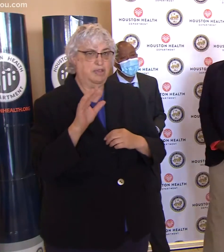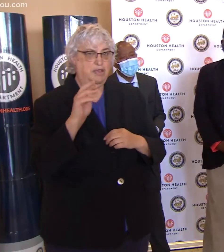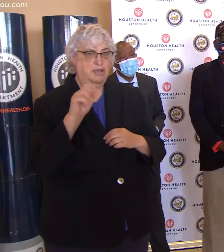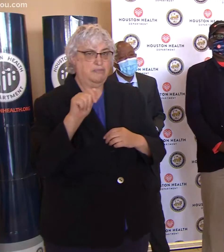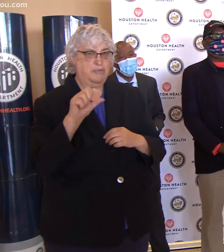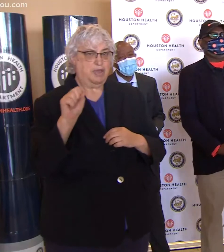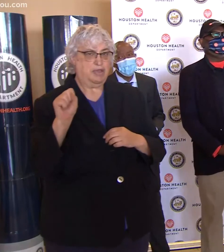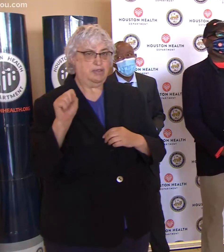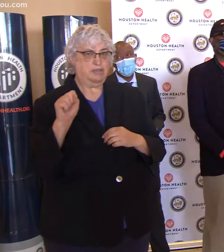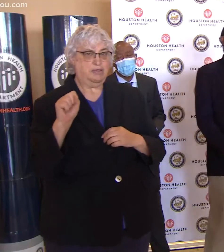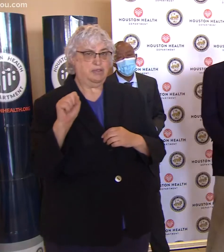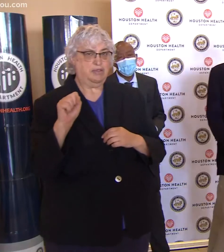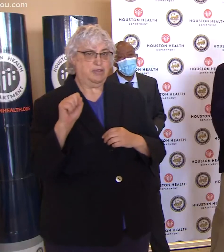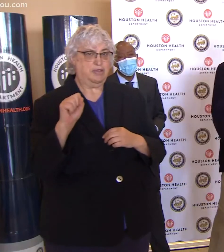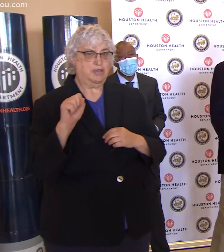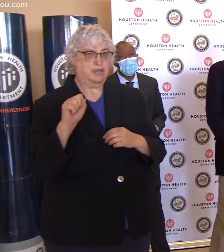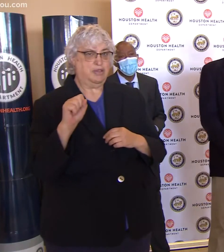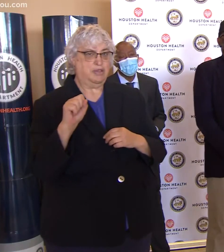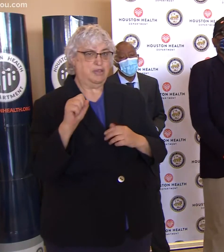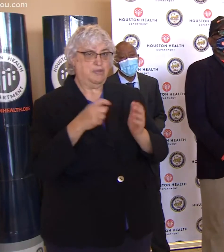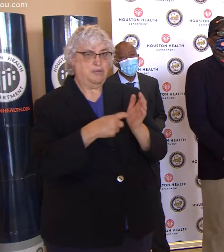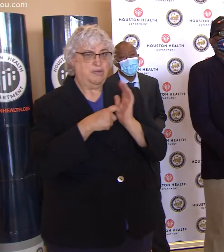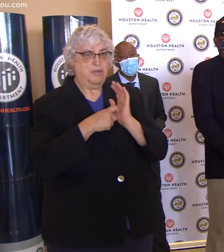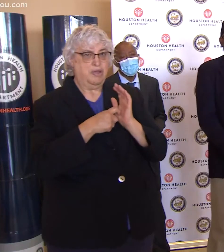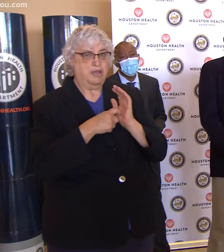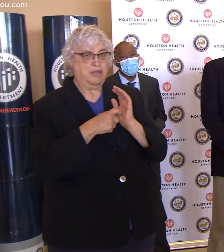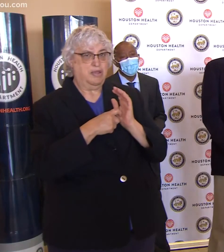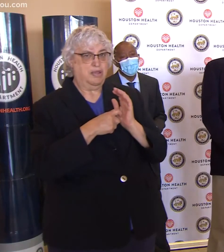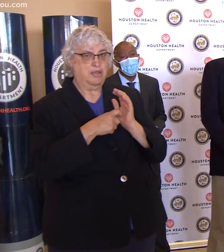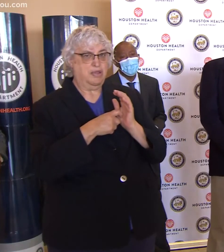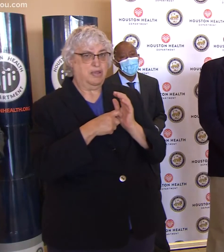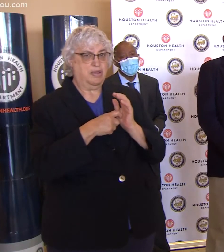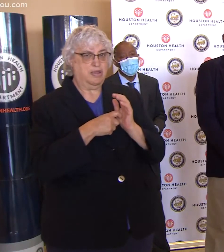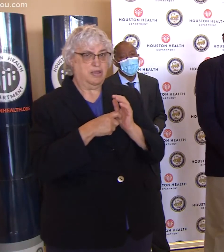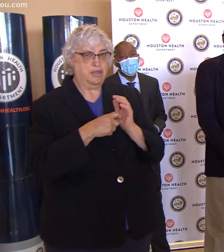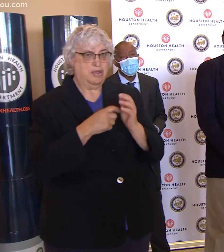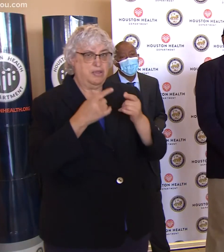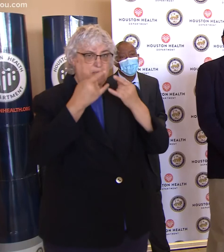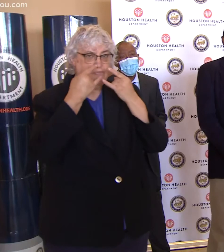vaccination actually requires that the mass